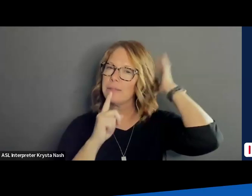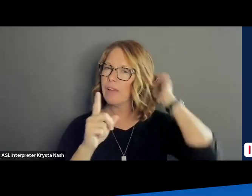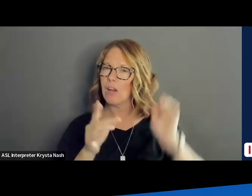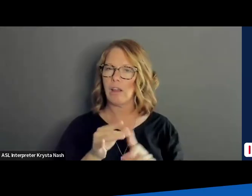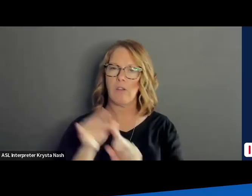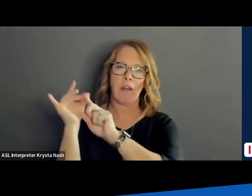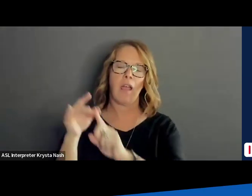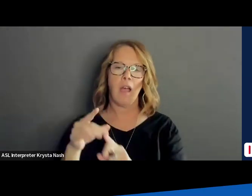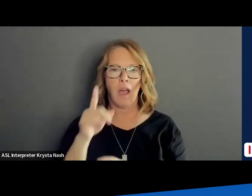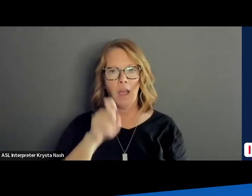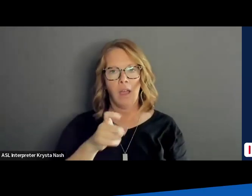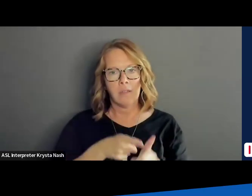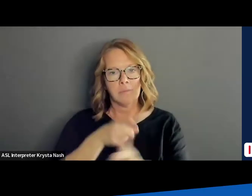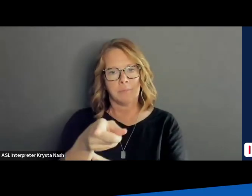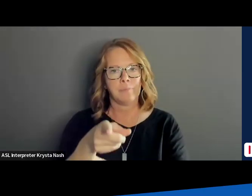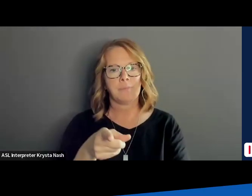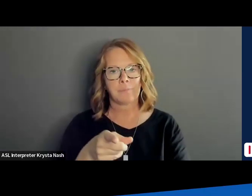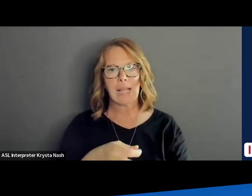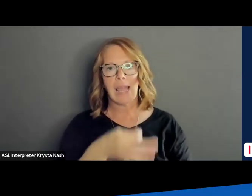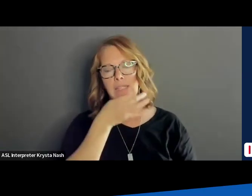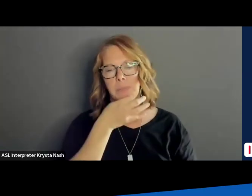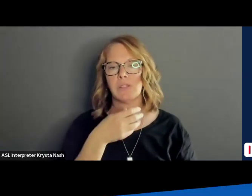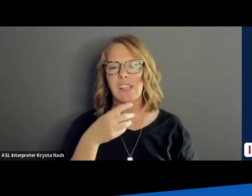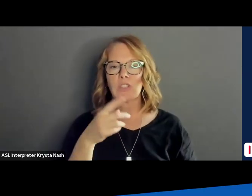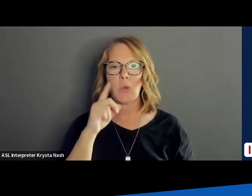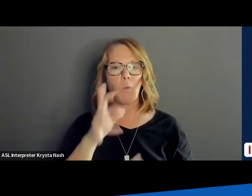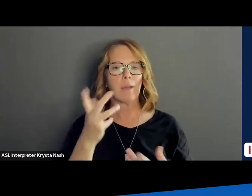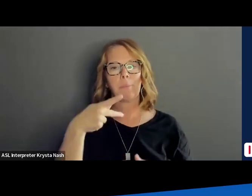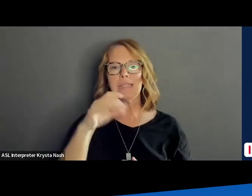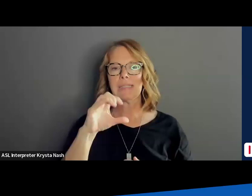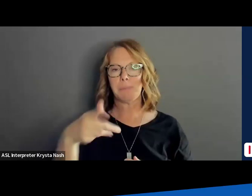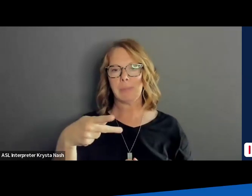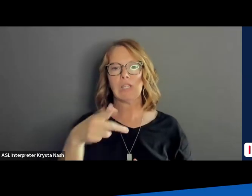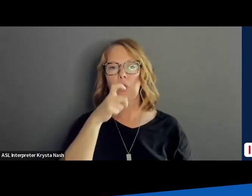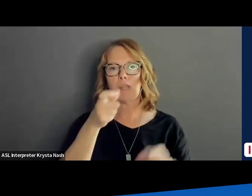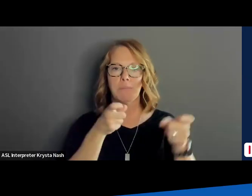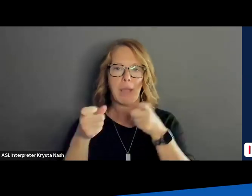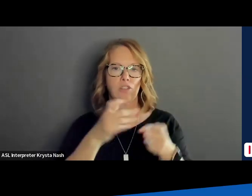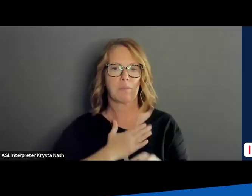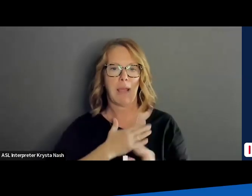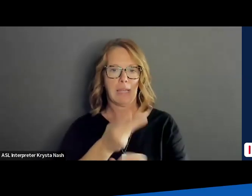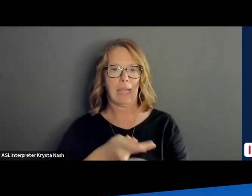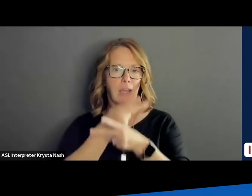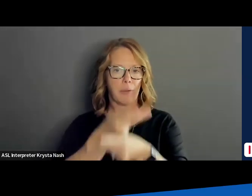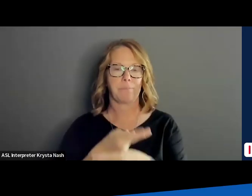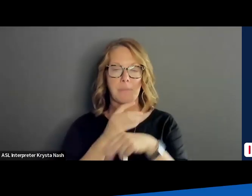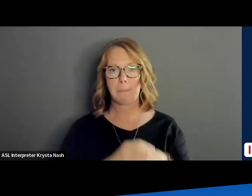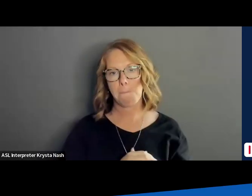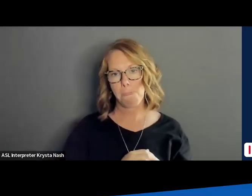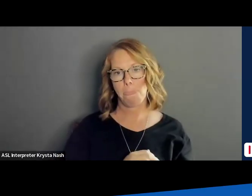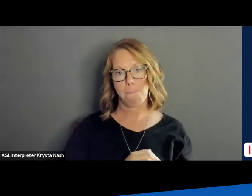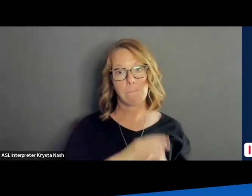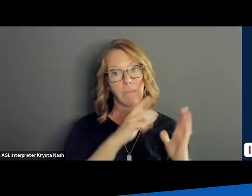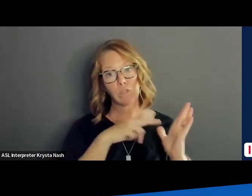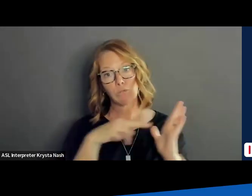expert in pain management. So, I'm wondering what I can look for in a PCP that can manage my care. Well, you have to read